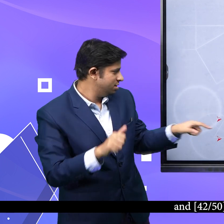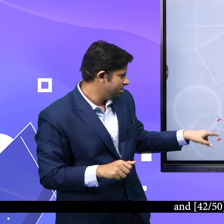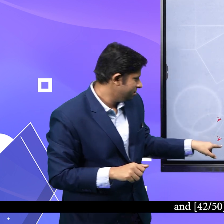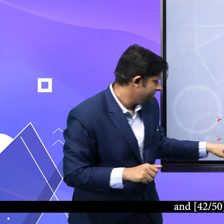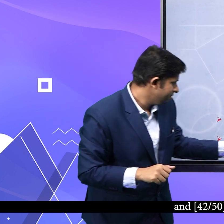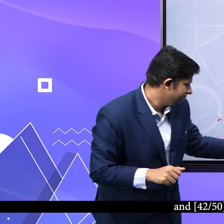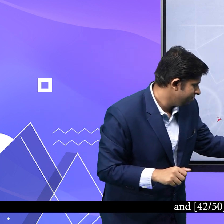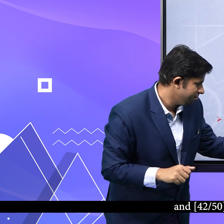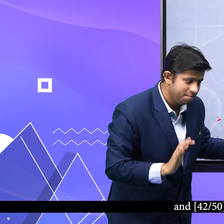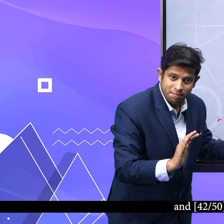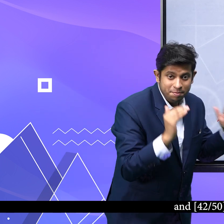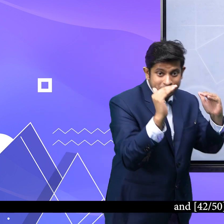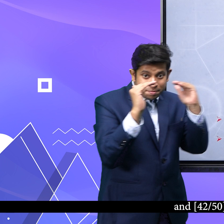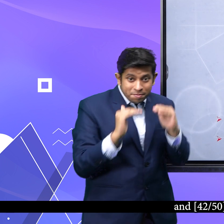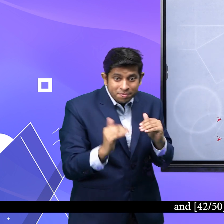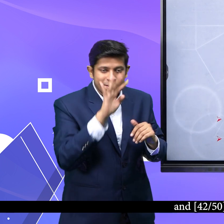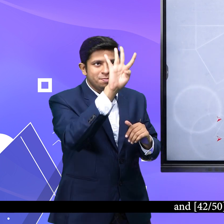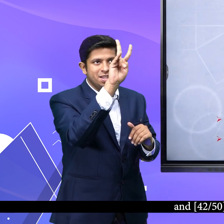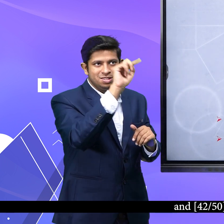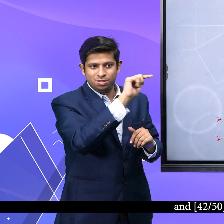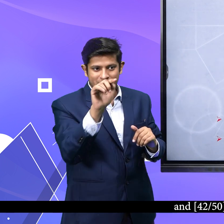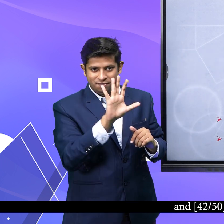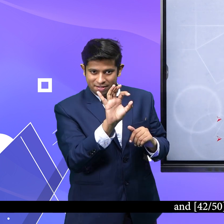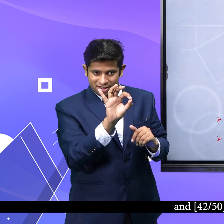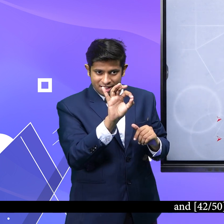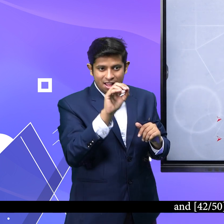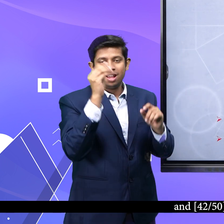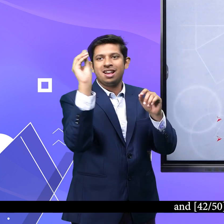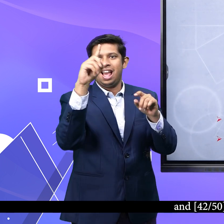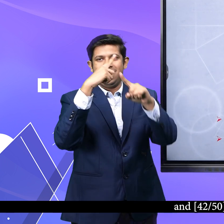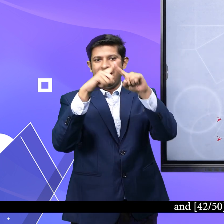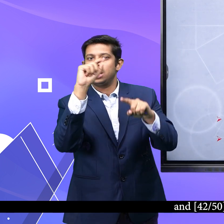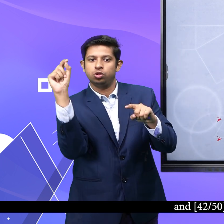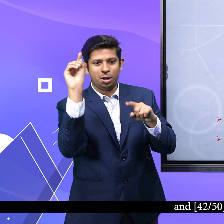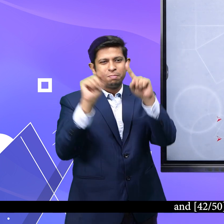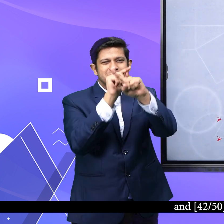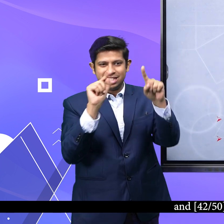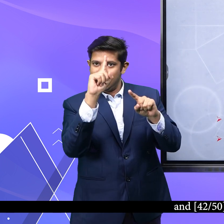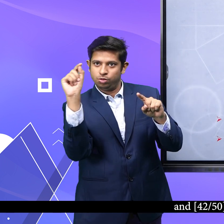42 by 50 is equals to 42 by 50 into 100 is equals to 84%.